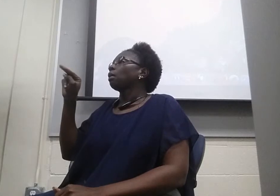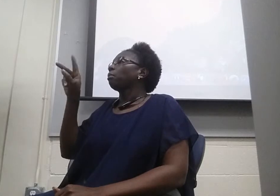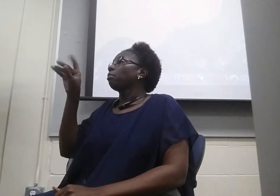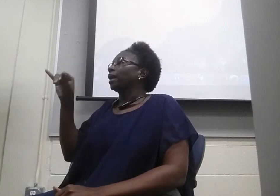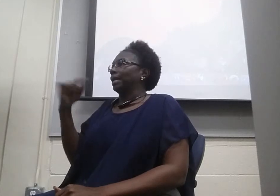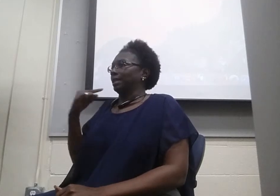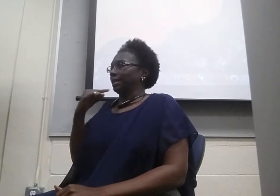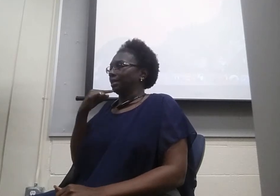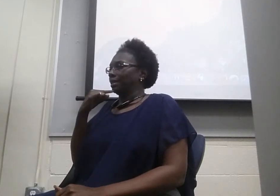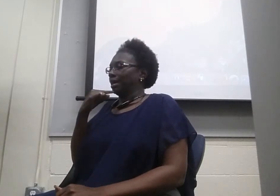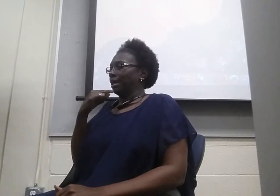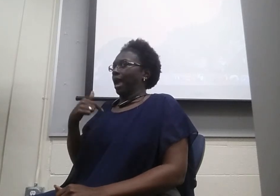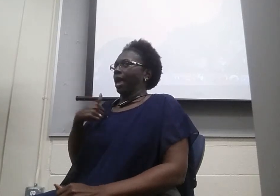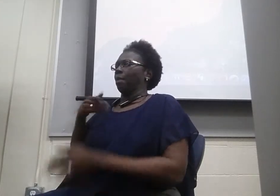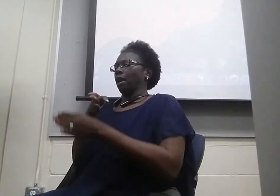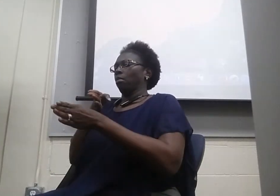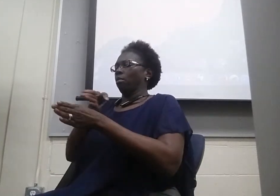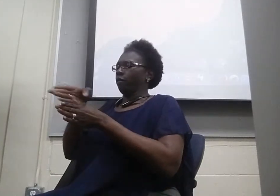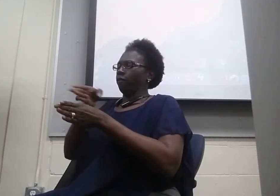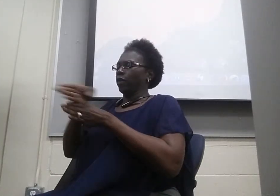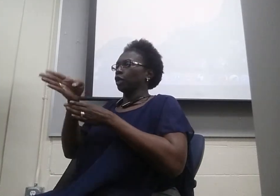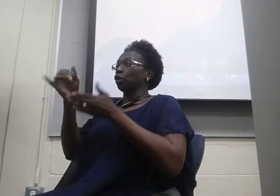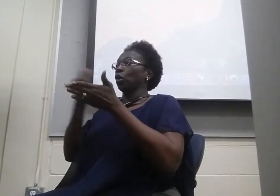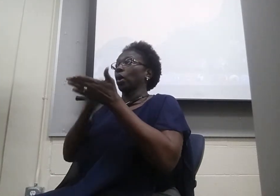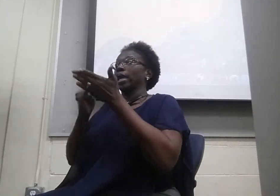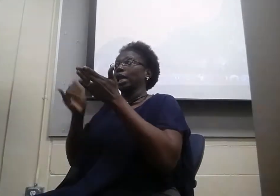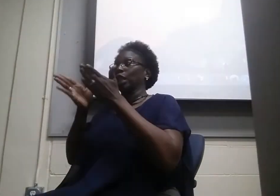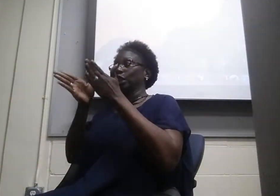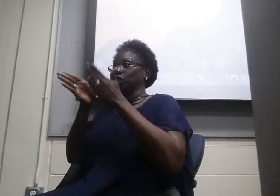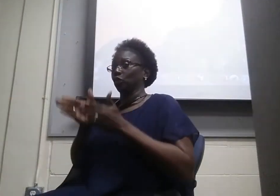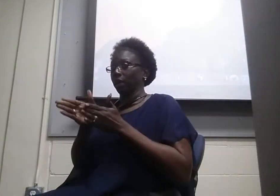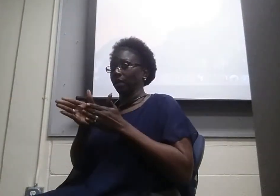illustrator. You can take that with a grain of salt because